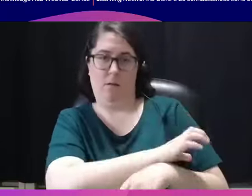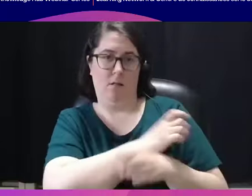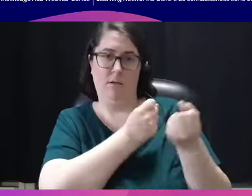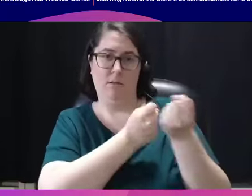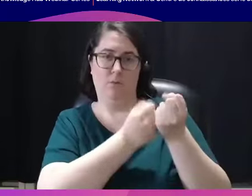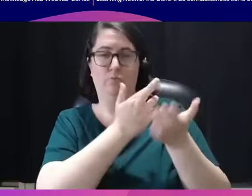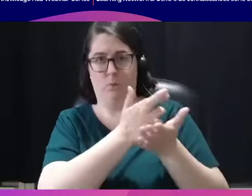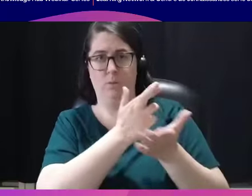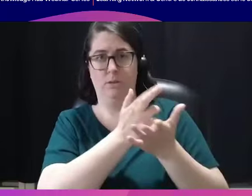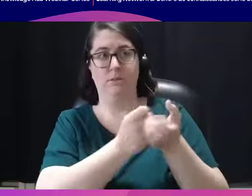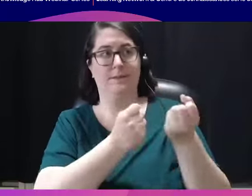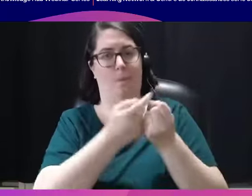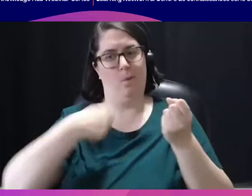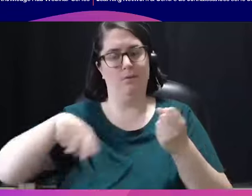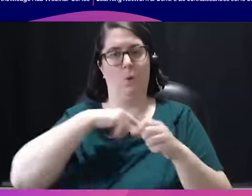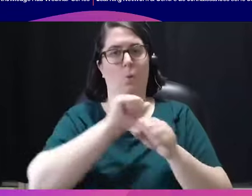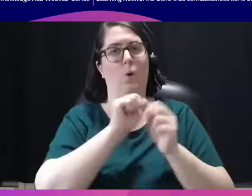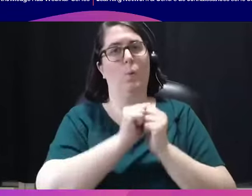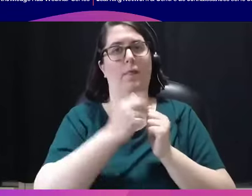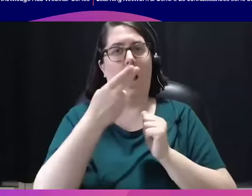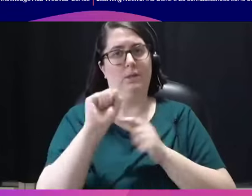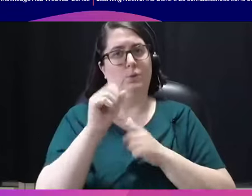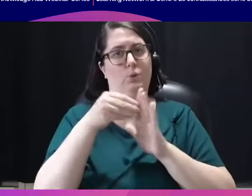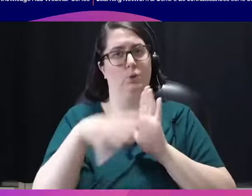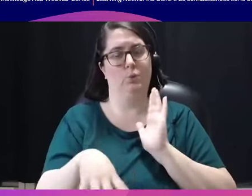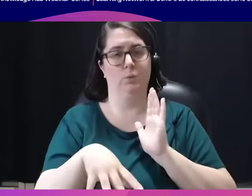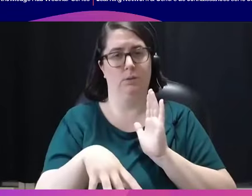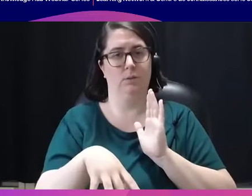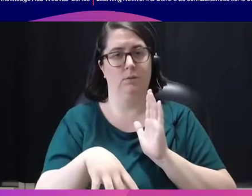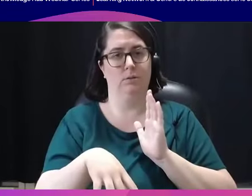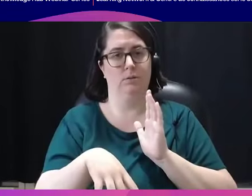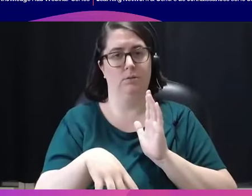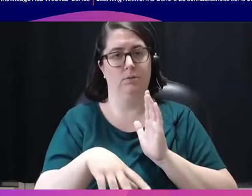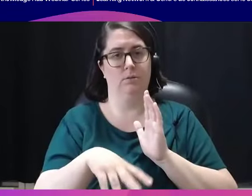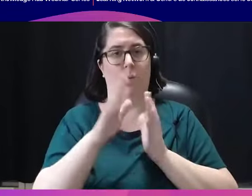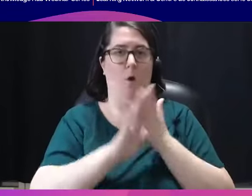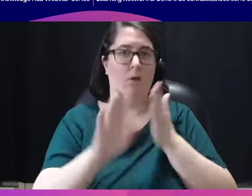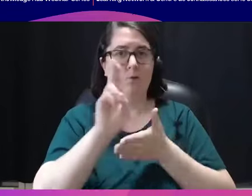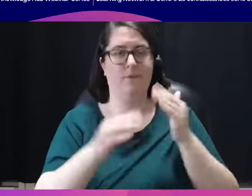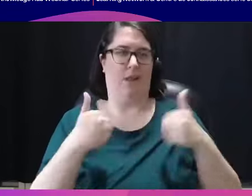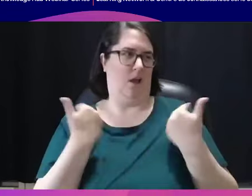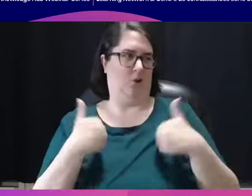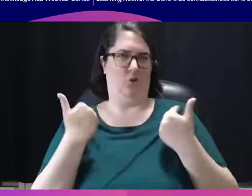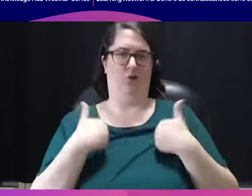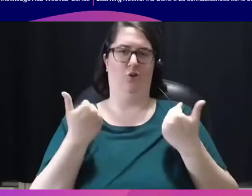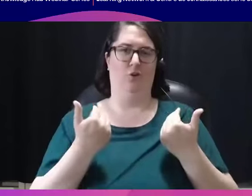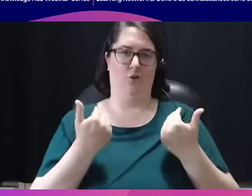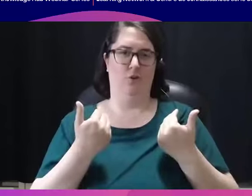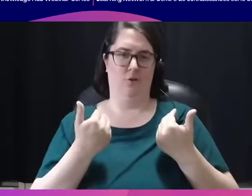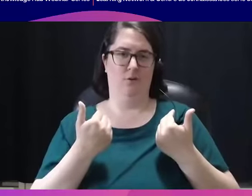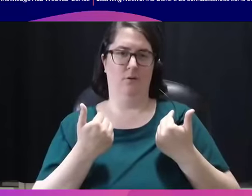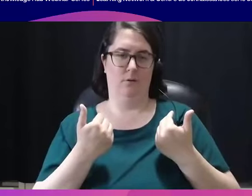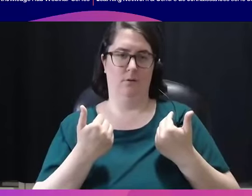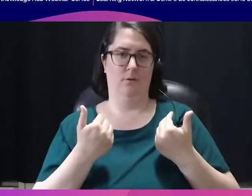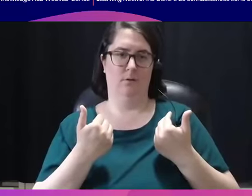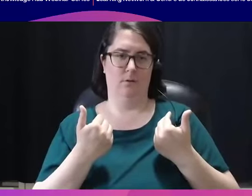support folks working with post-secondary students or younger people, younger men, that kind of came up a few